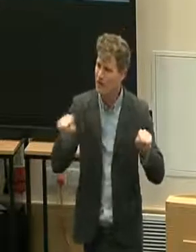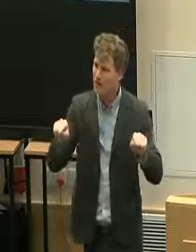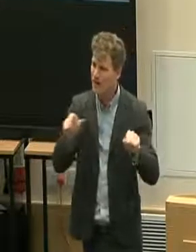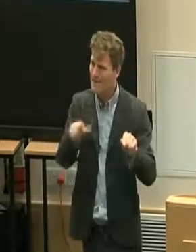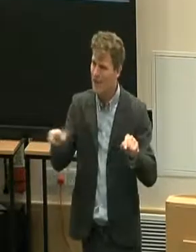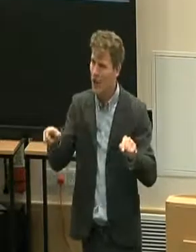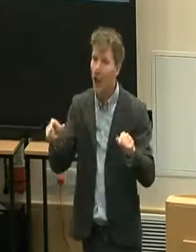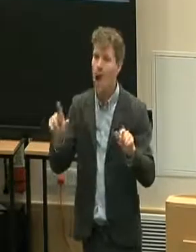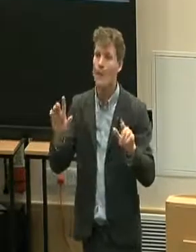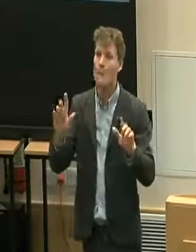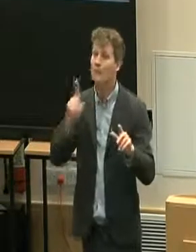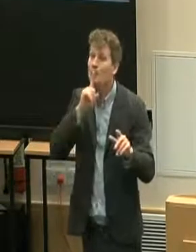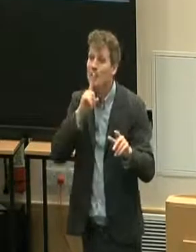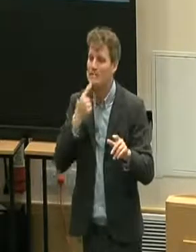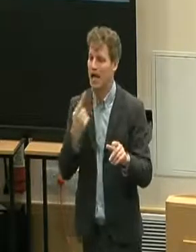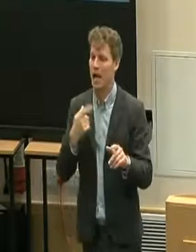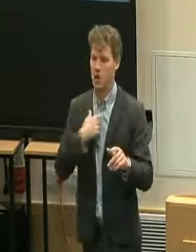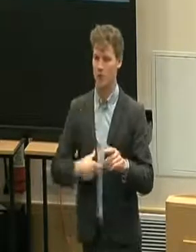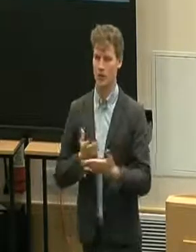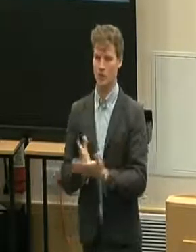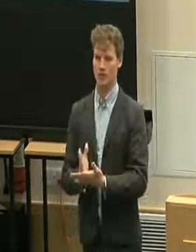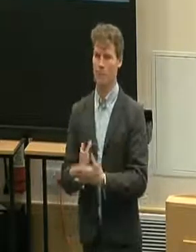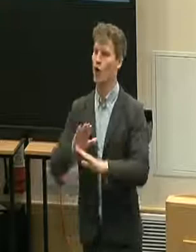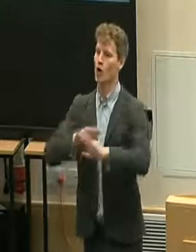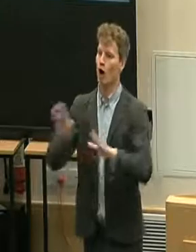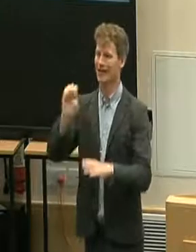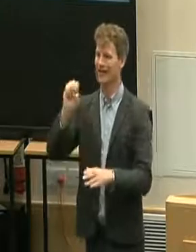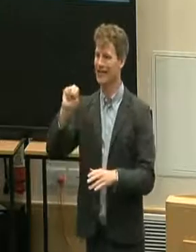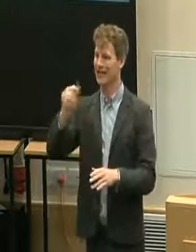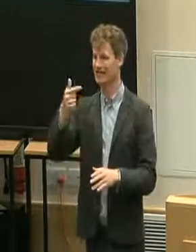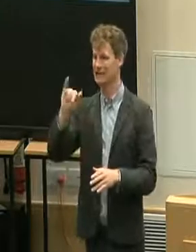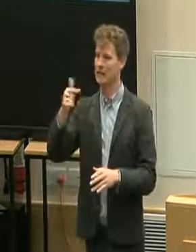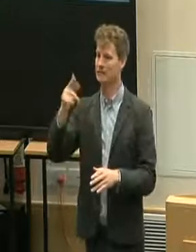them human rights, without making them entitlements? This is a conundrum.